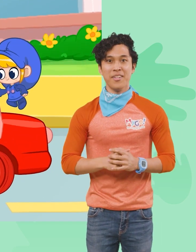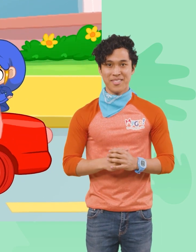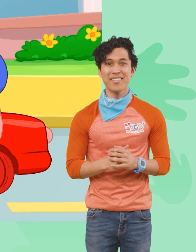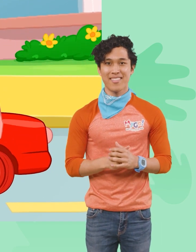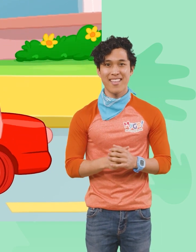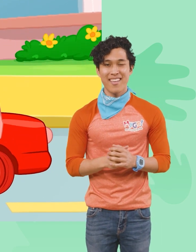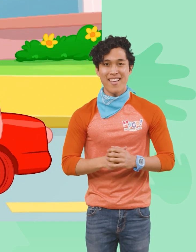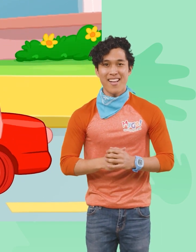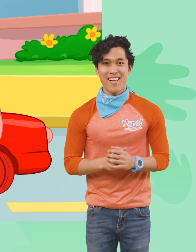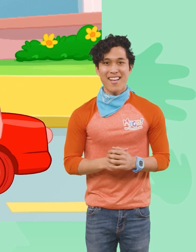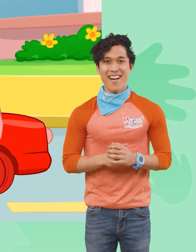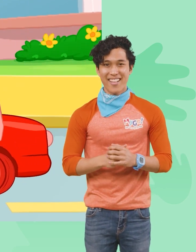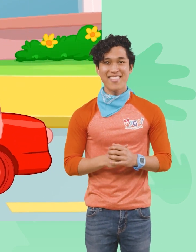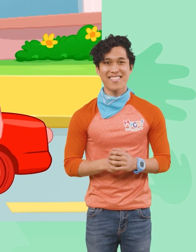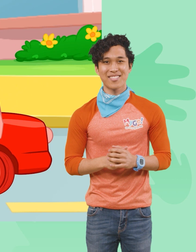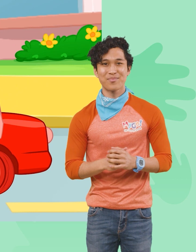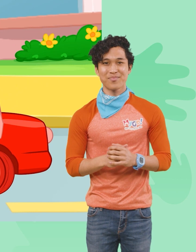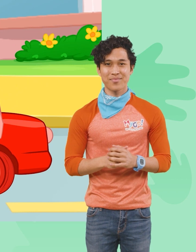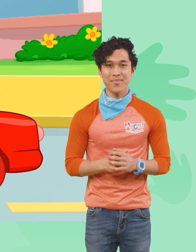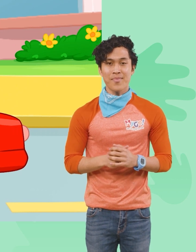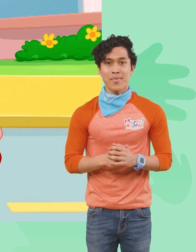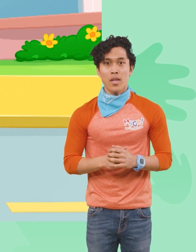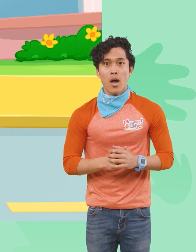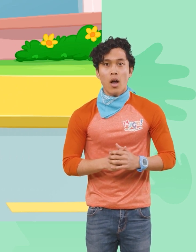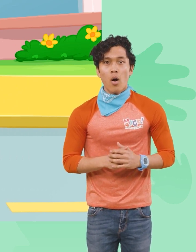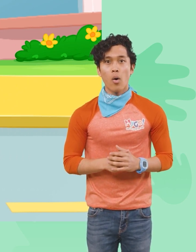Oh, the Dino Bandits Bino